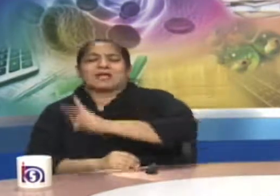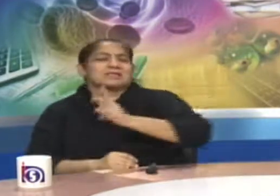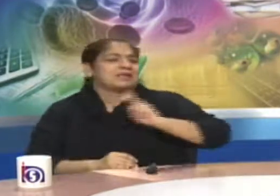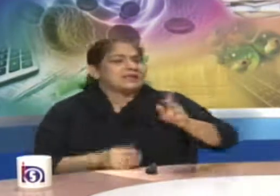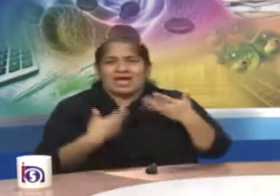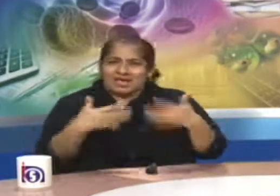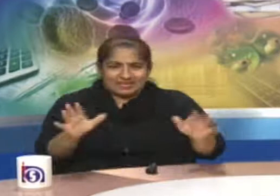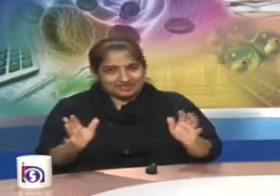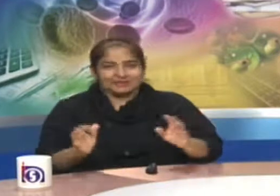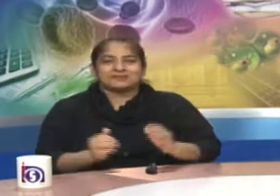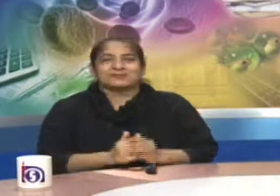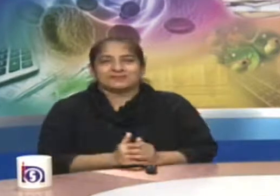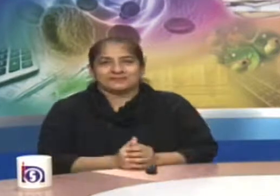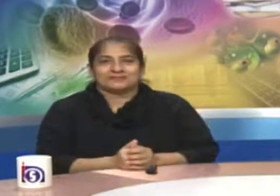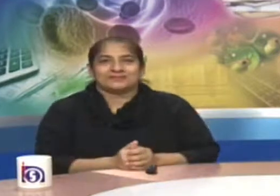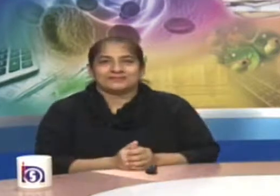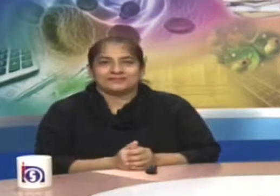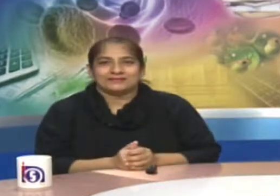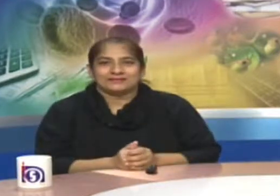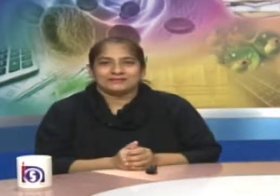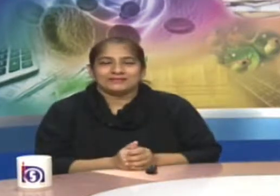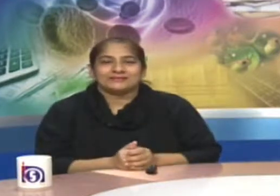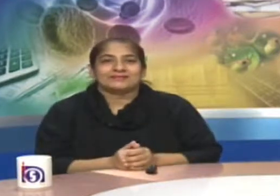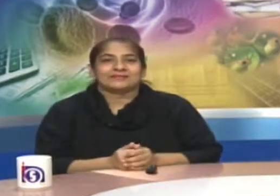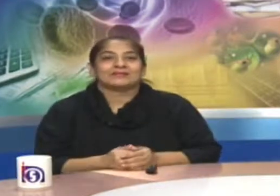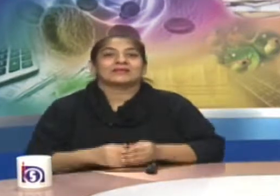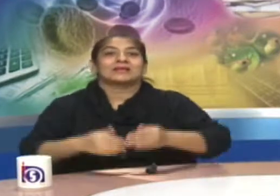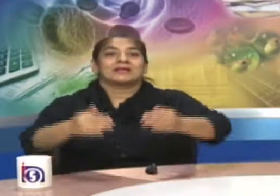The investors are different.